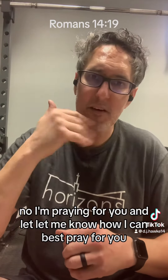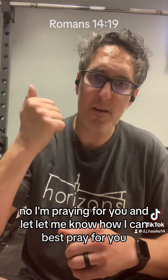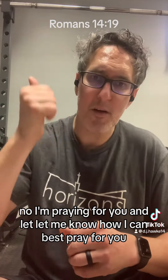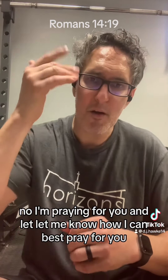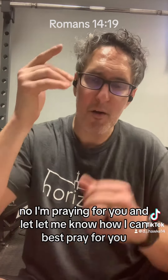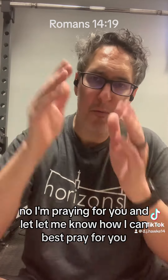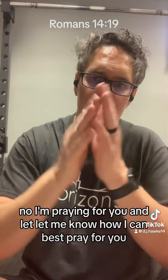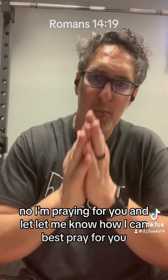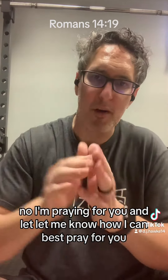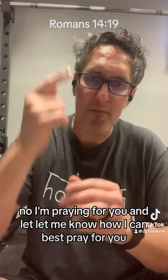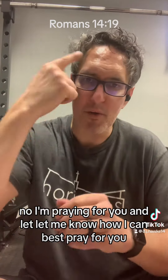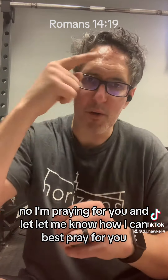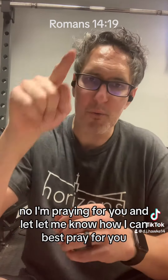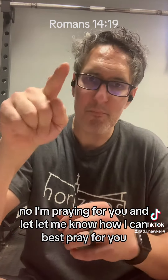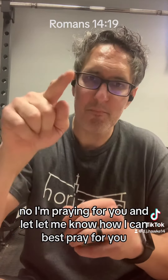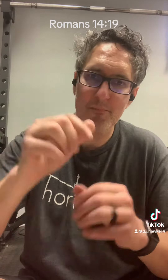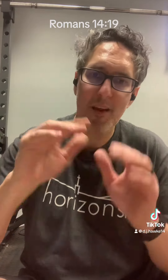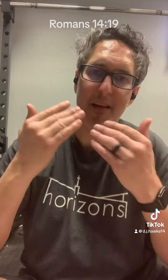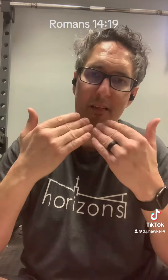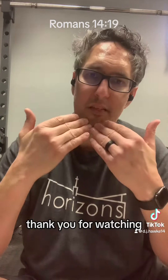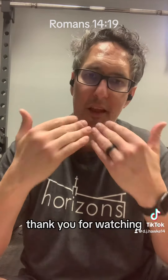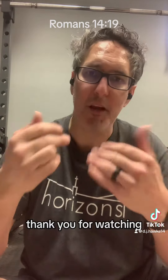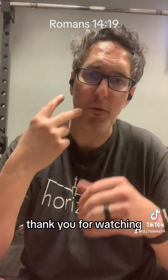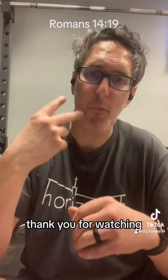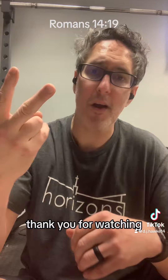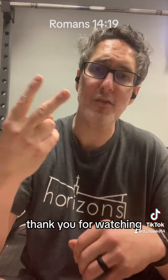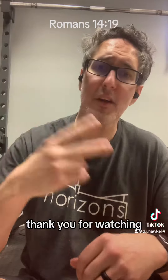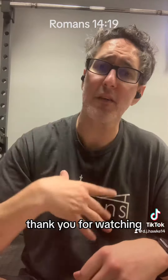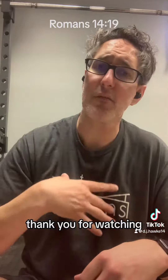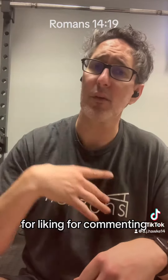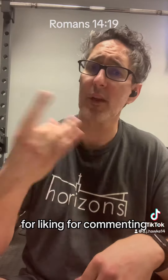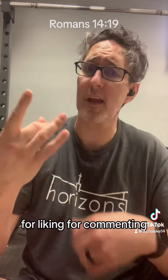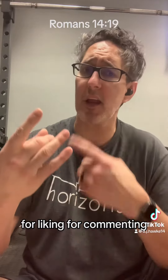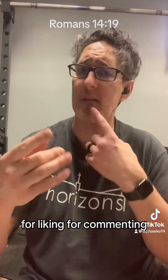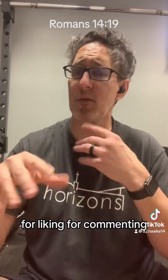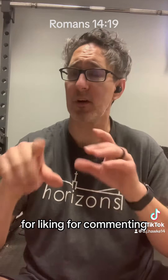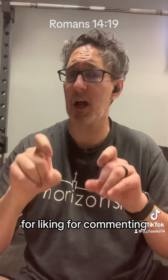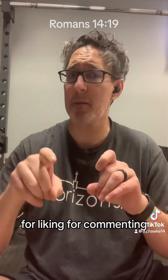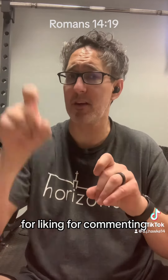pray for you. Thank you for watching, for liking, for commenting.